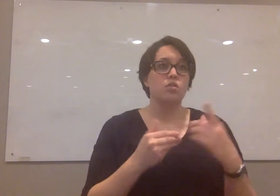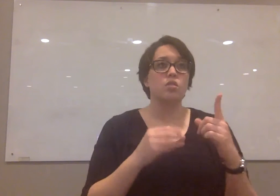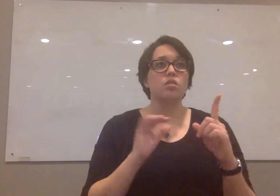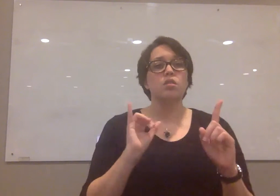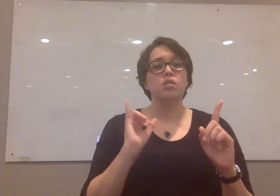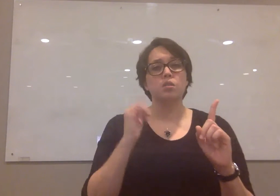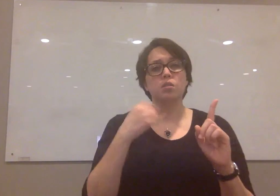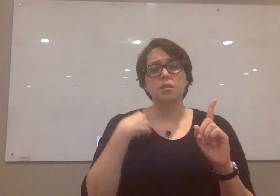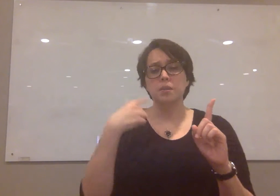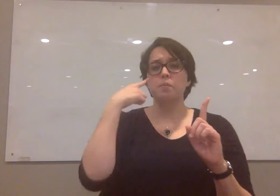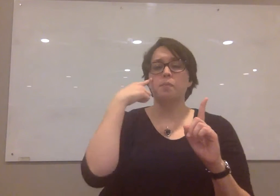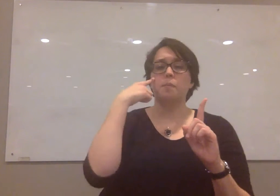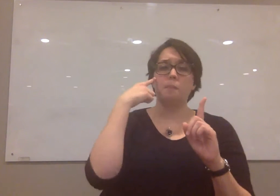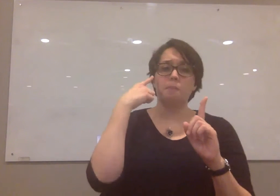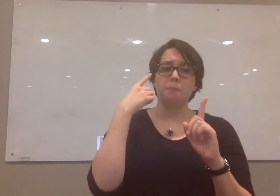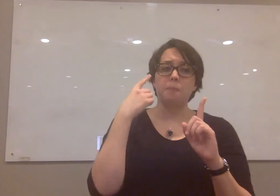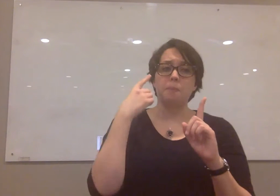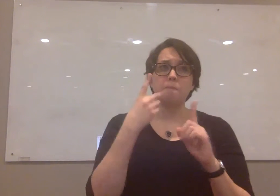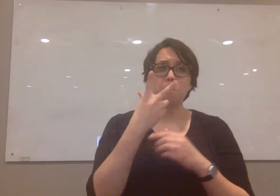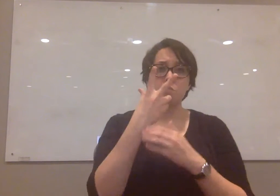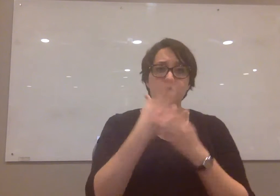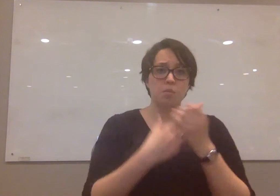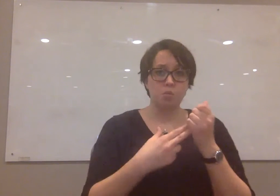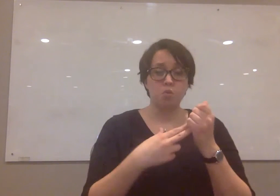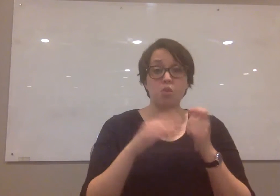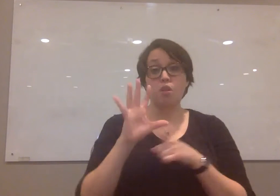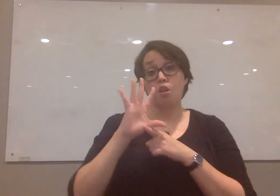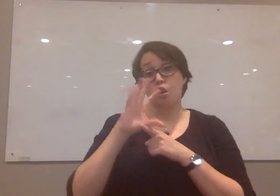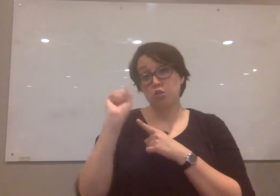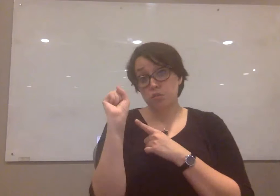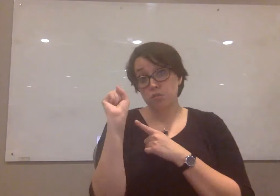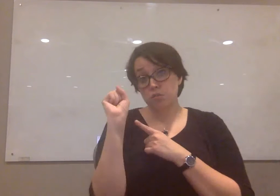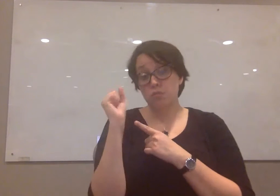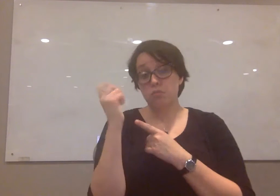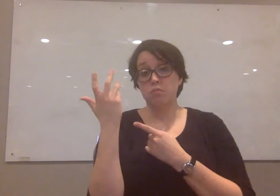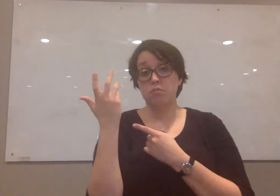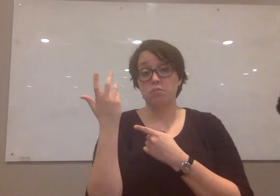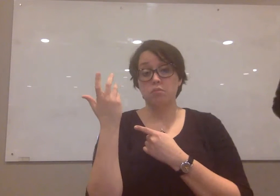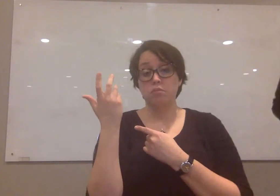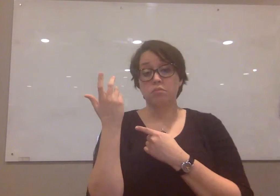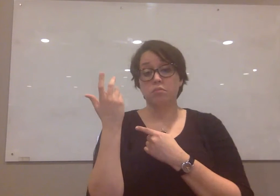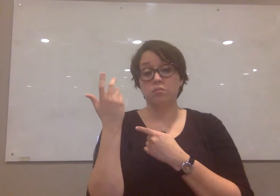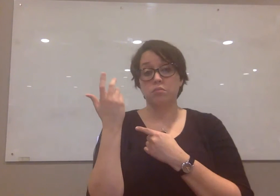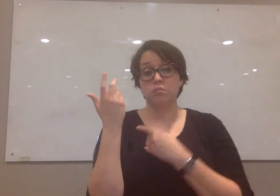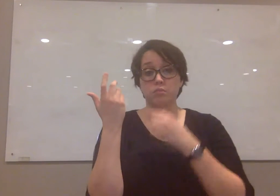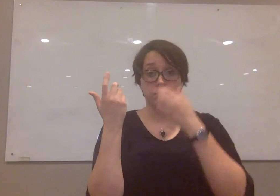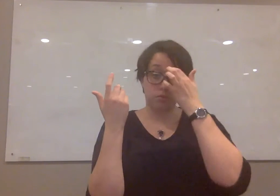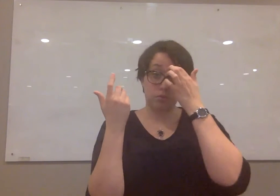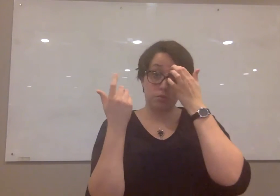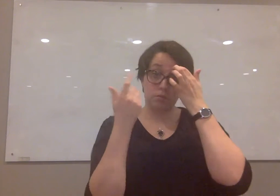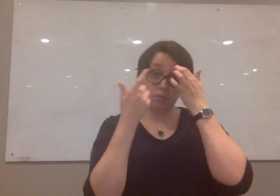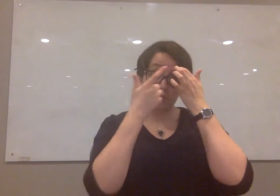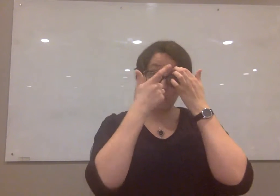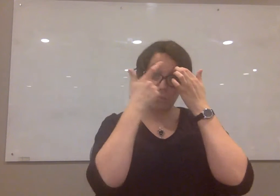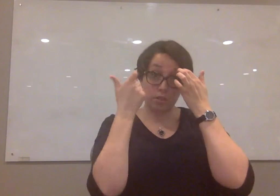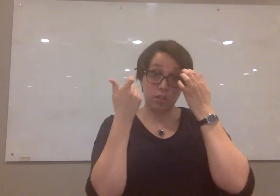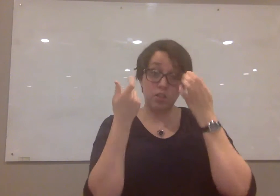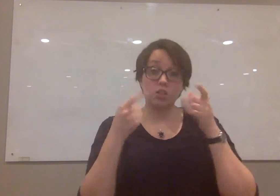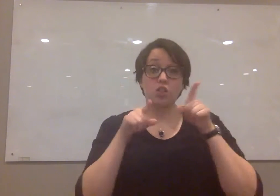as it's both awesome because of how cheap concurrency is, but it's also extremely